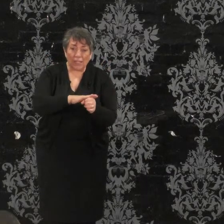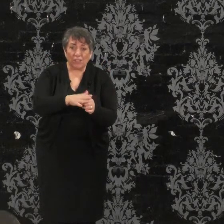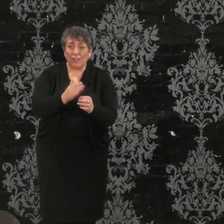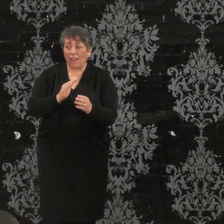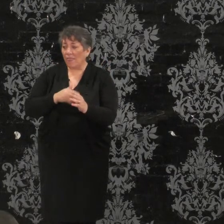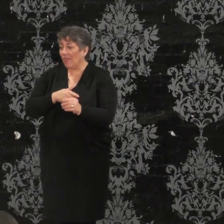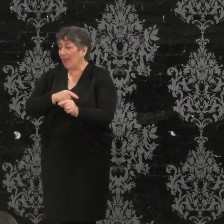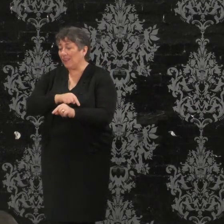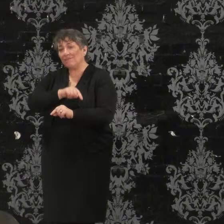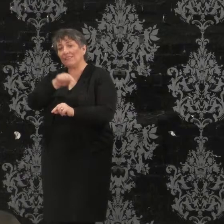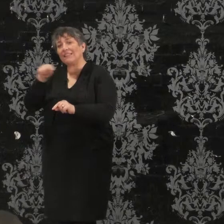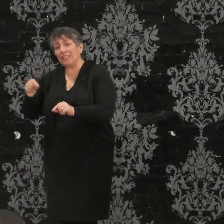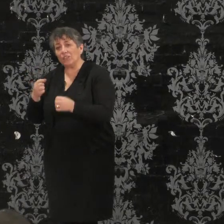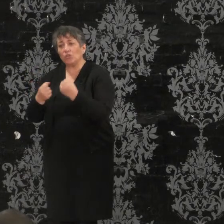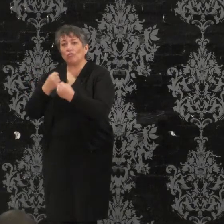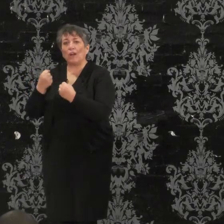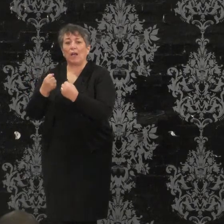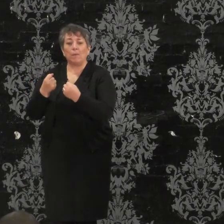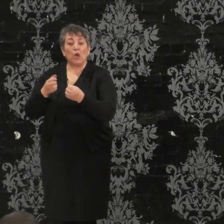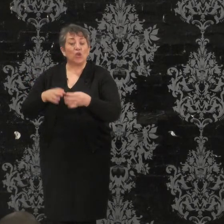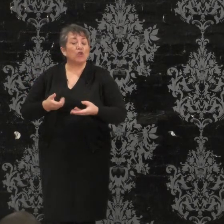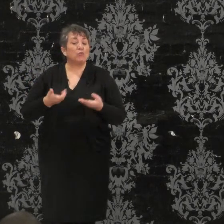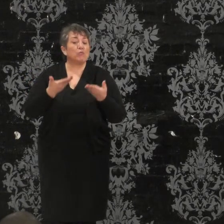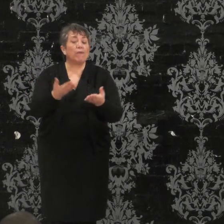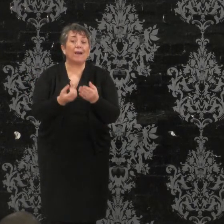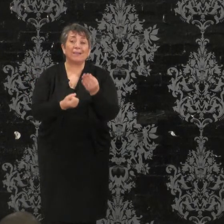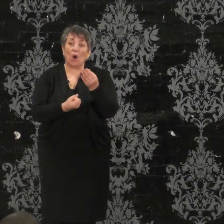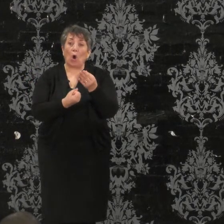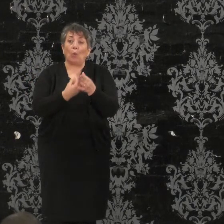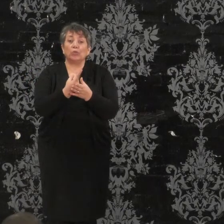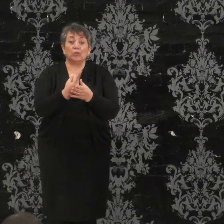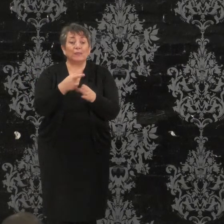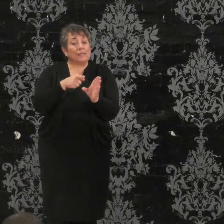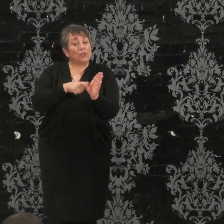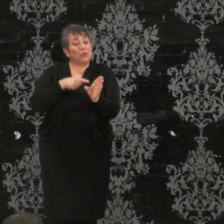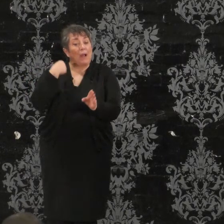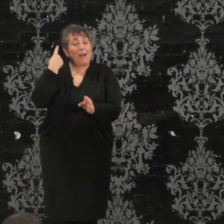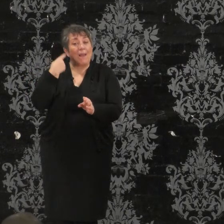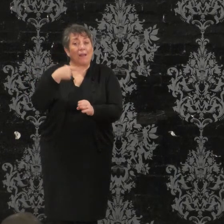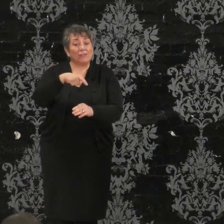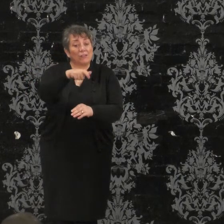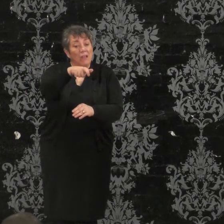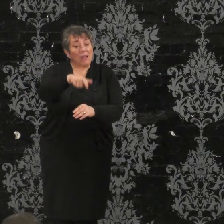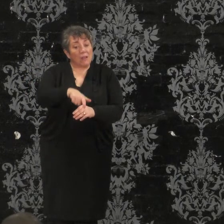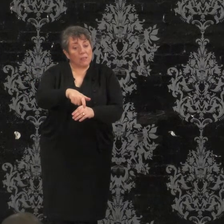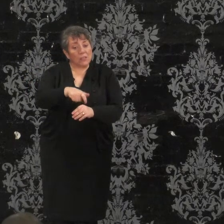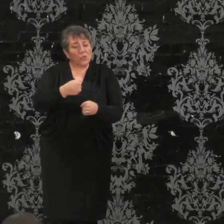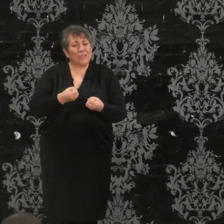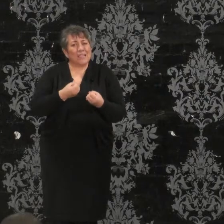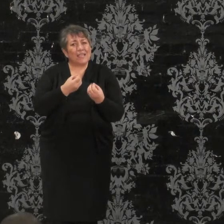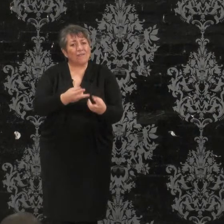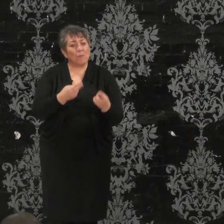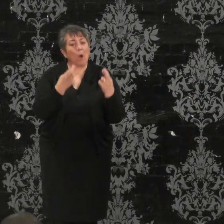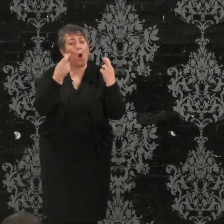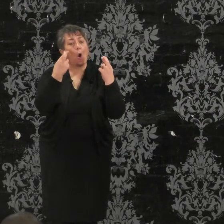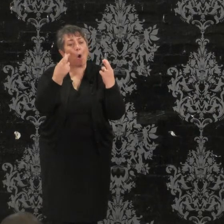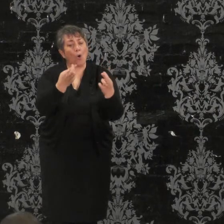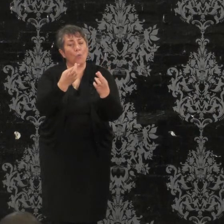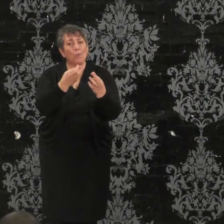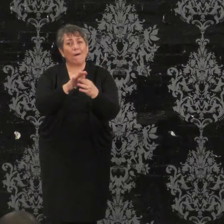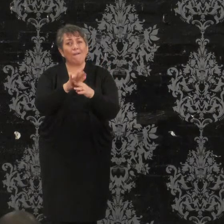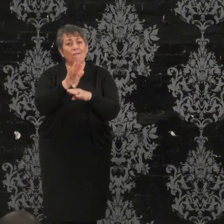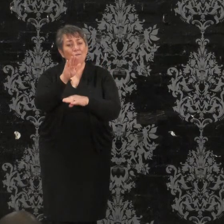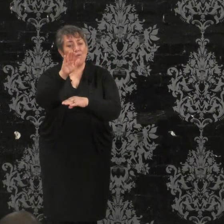Londoners who could otherwise be vulnerable to exploitation, and to give them hope for a brighter